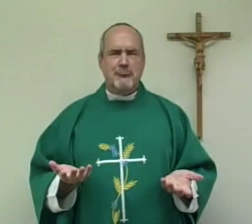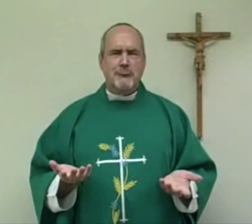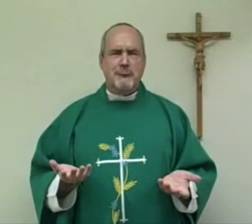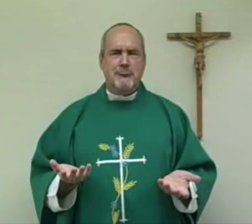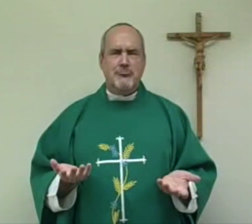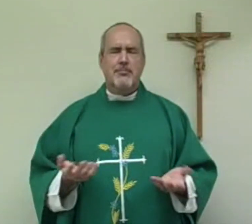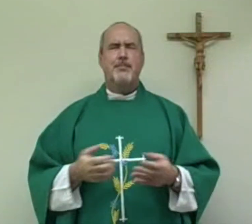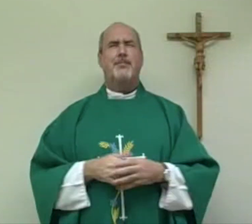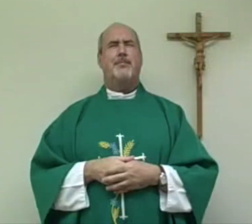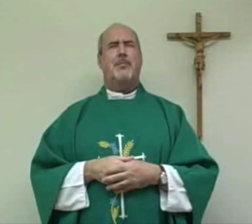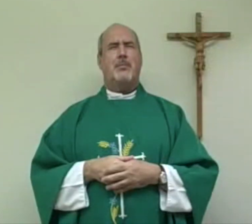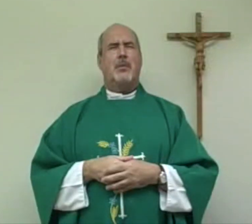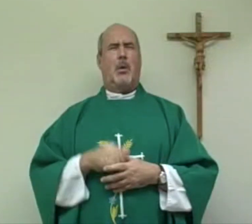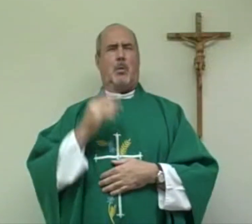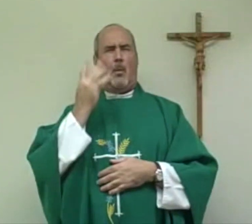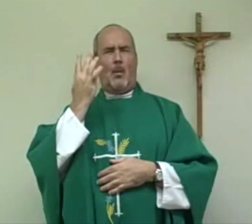quite happy with their lives.